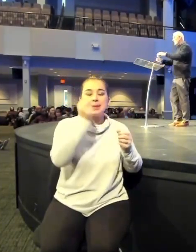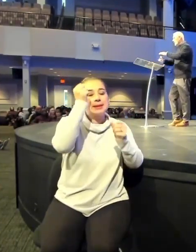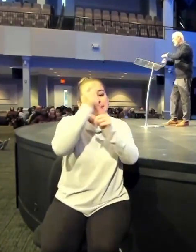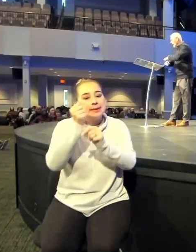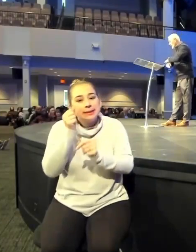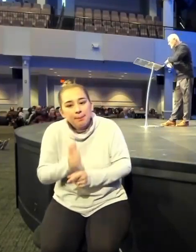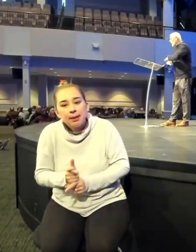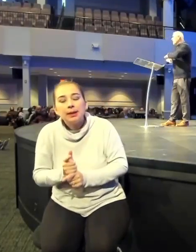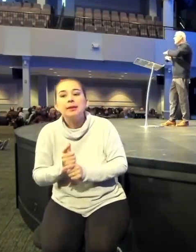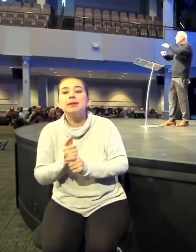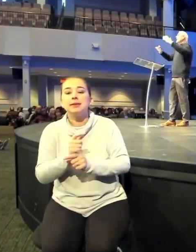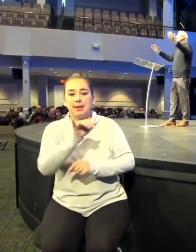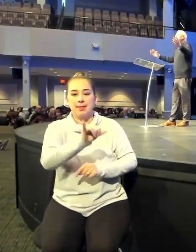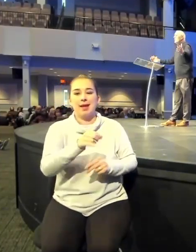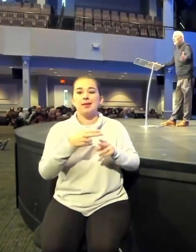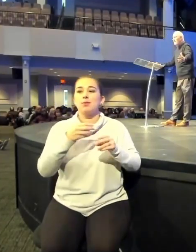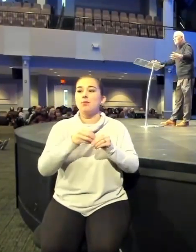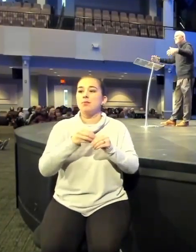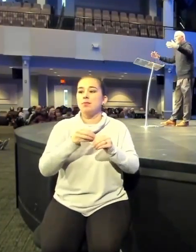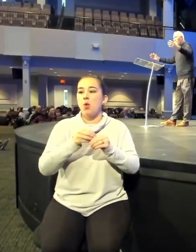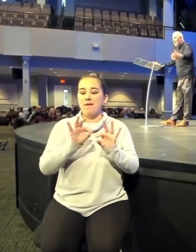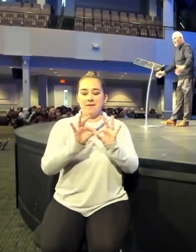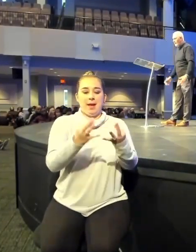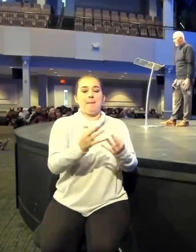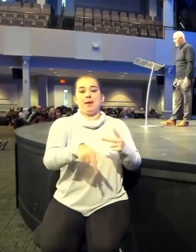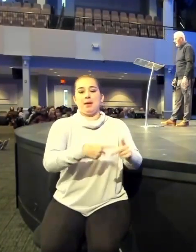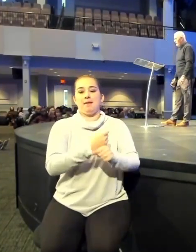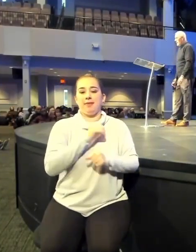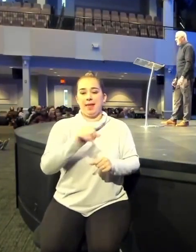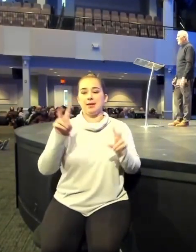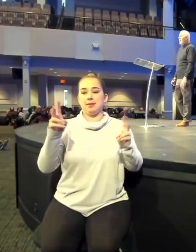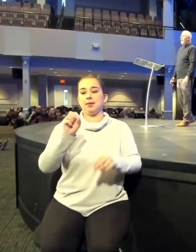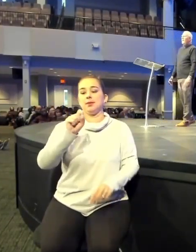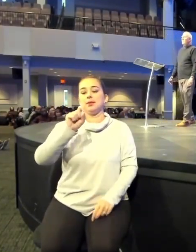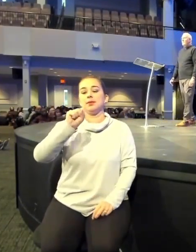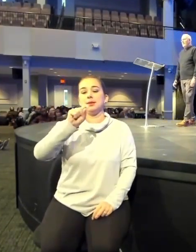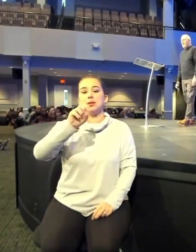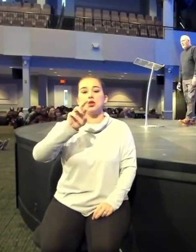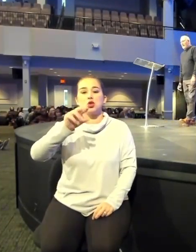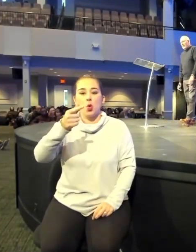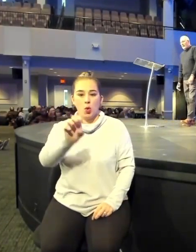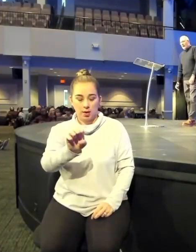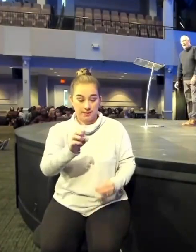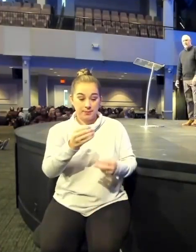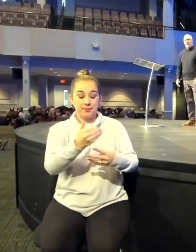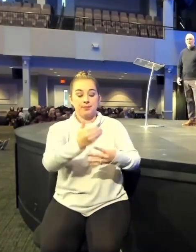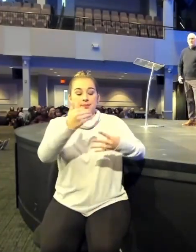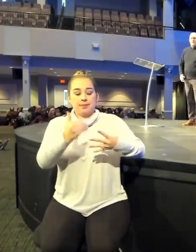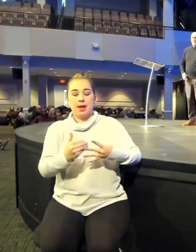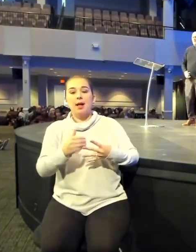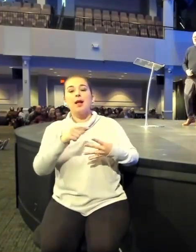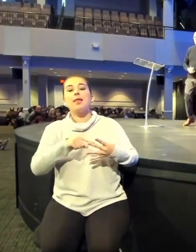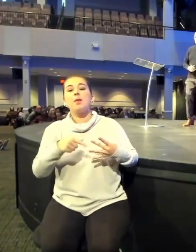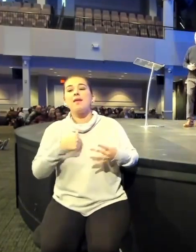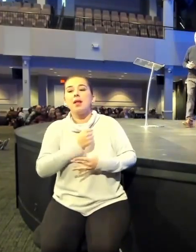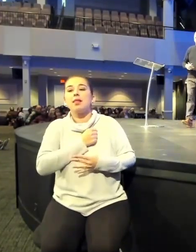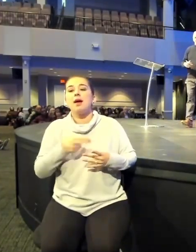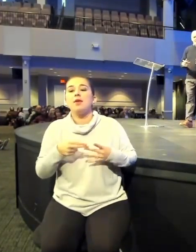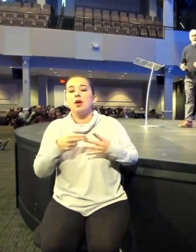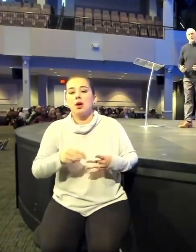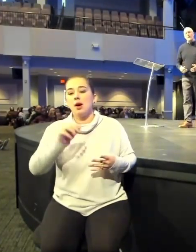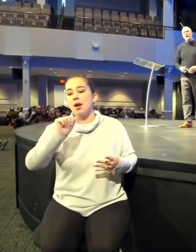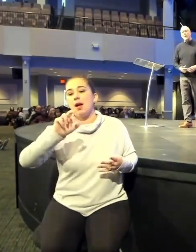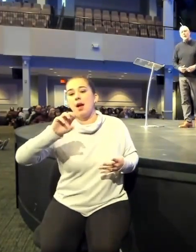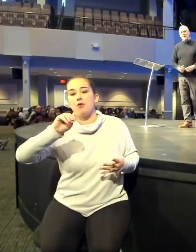It's something that is called familial love, storge love. And then we have a kind of love that's referred to as the